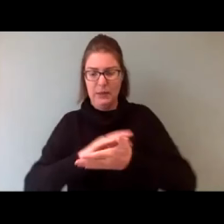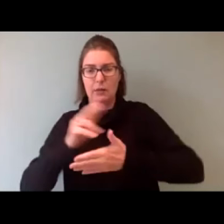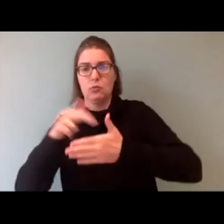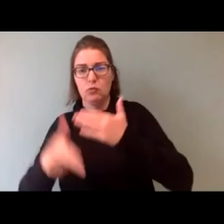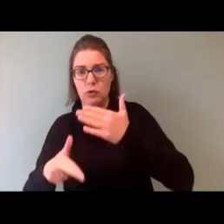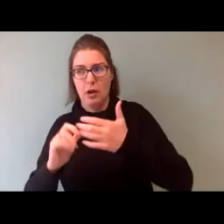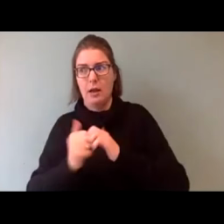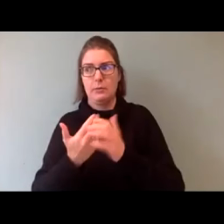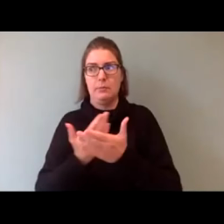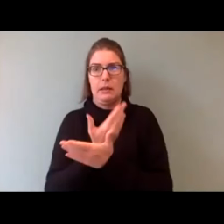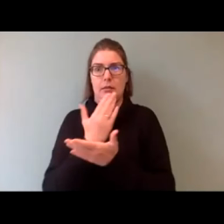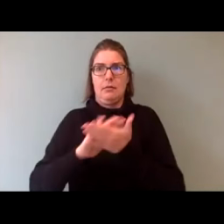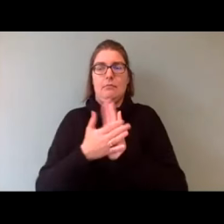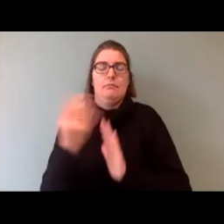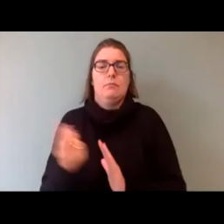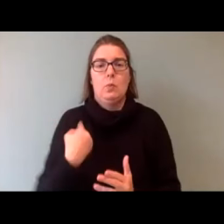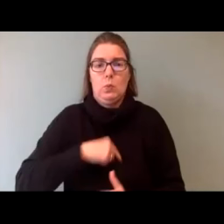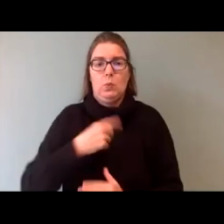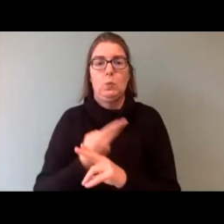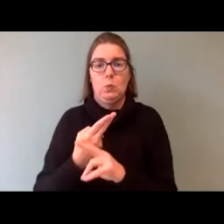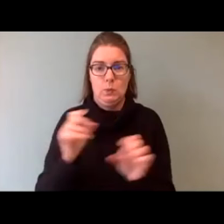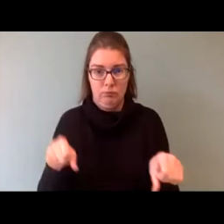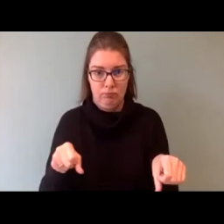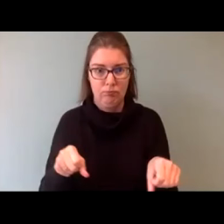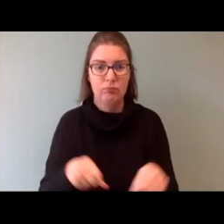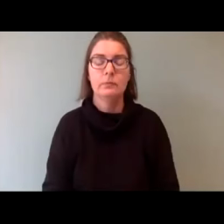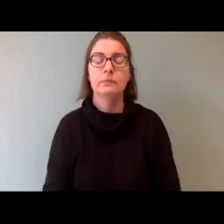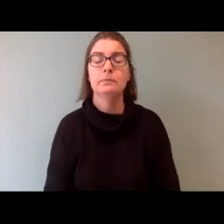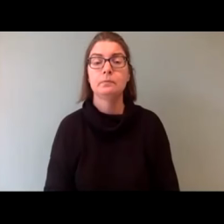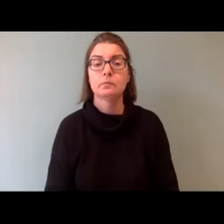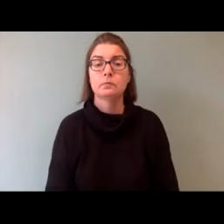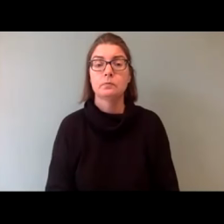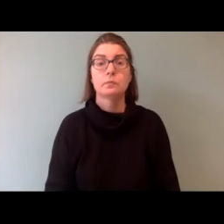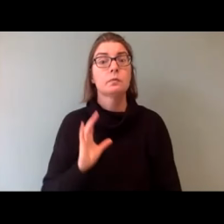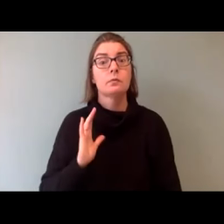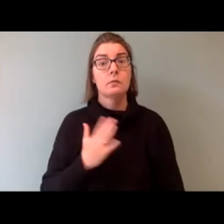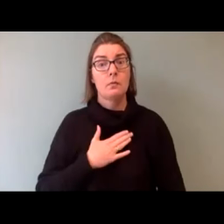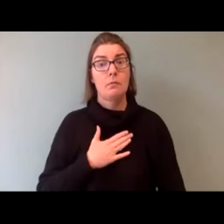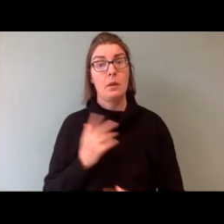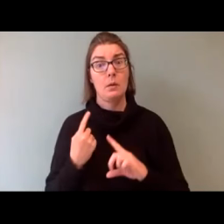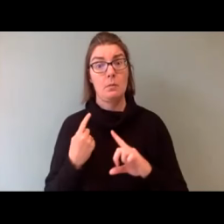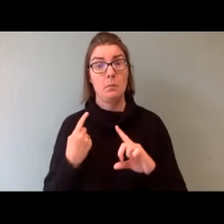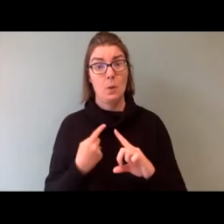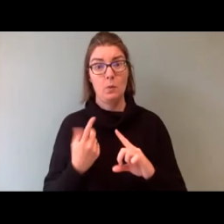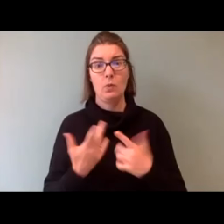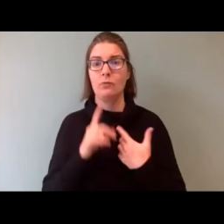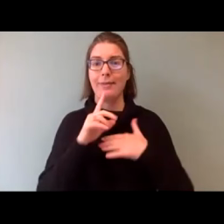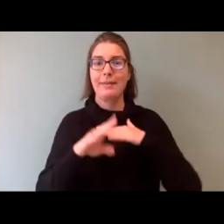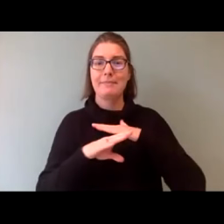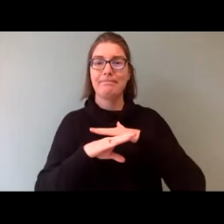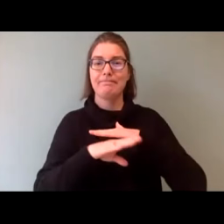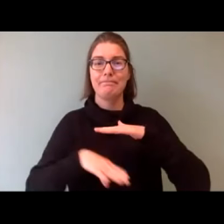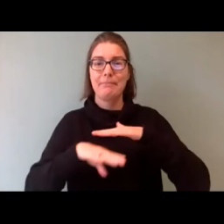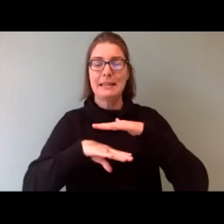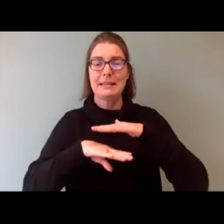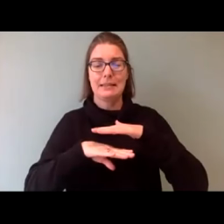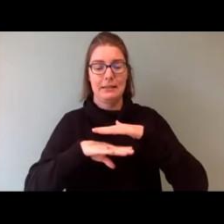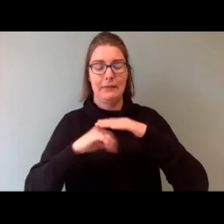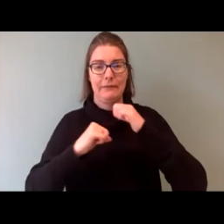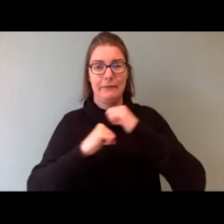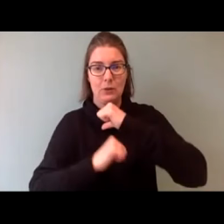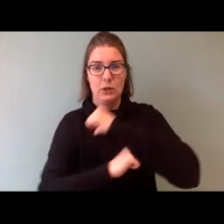insights? So where I'm going with this is that really the base building block of like a fantastic